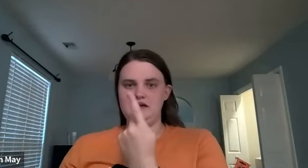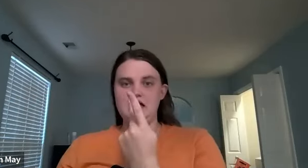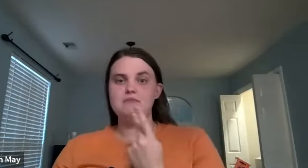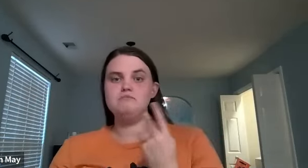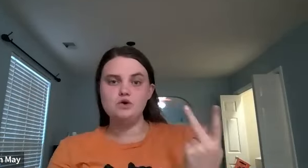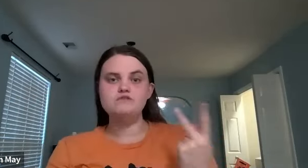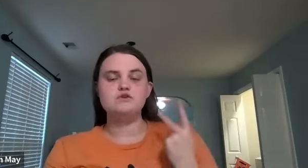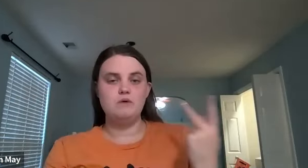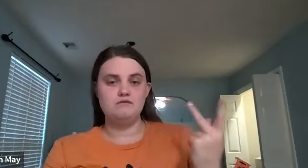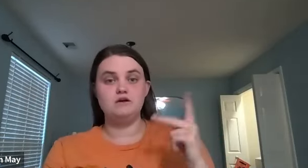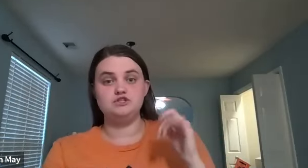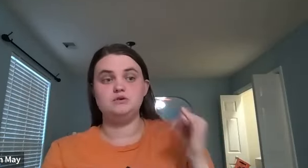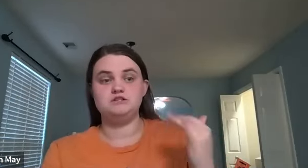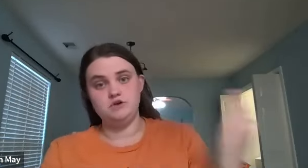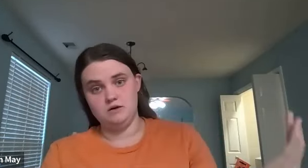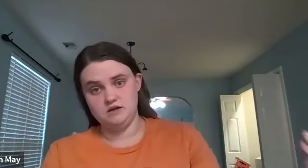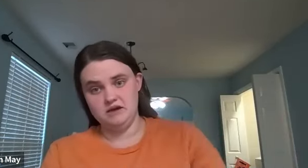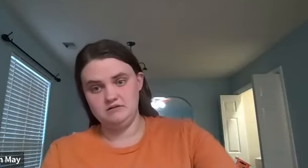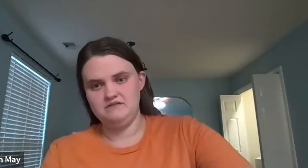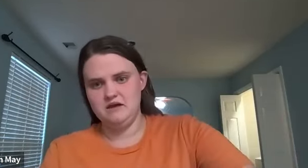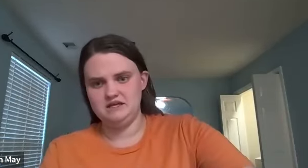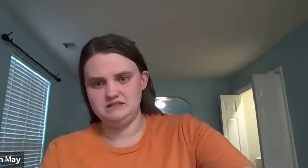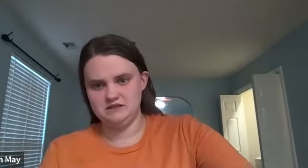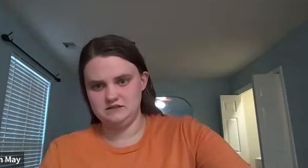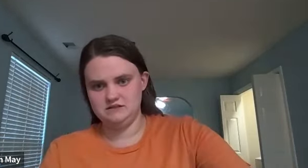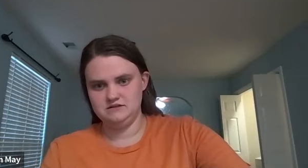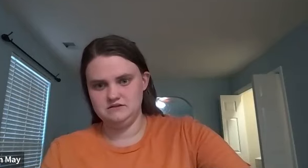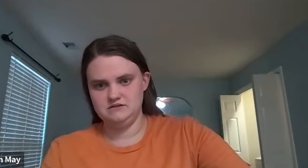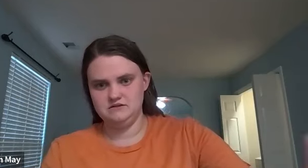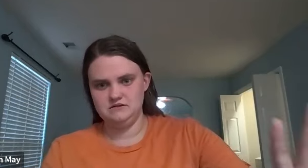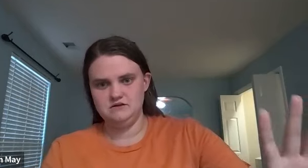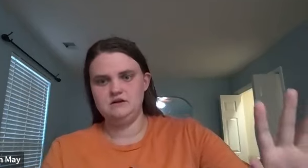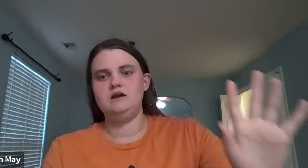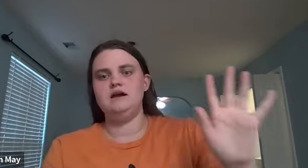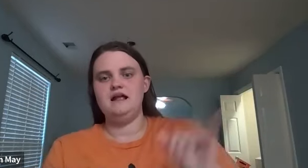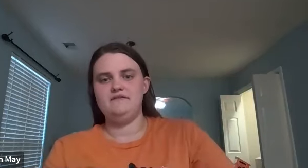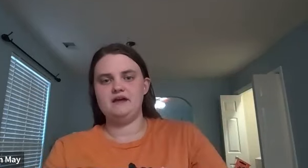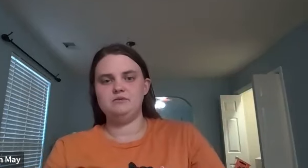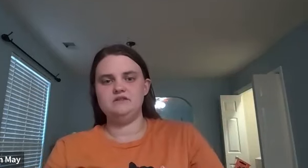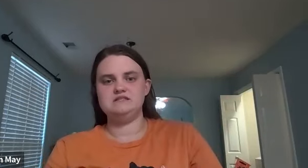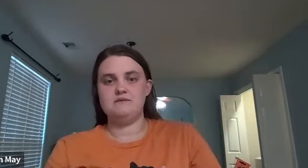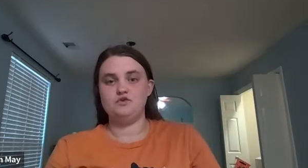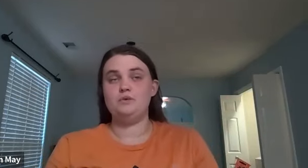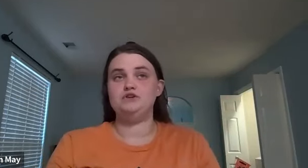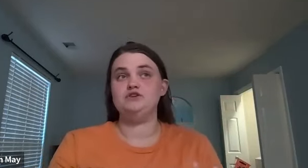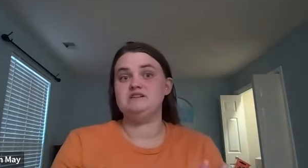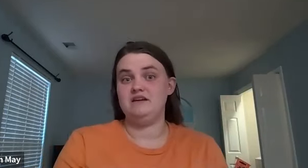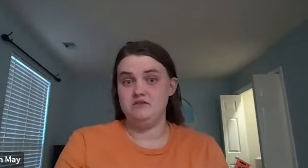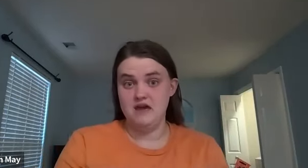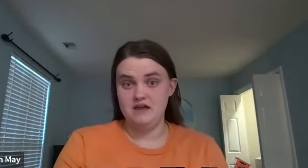it moves with whoever else you're also talking about, if that makes sense. And that'll be the same for when you're using like